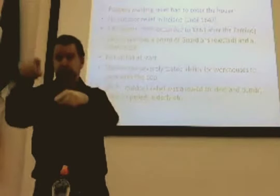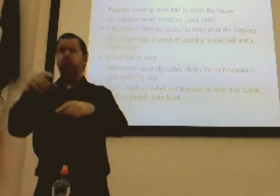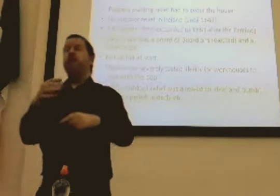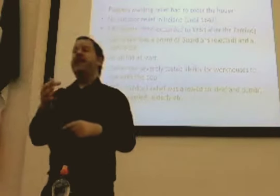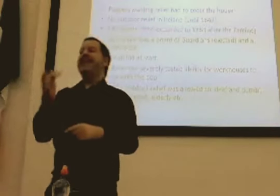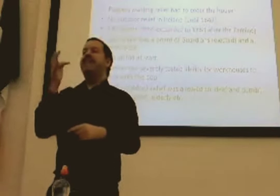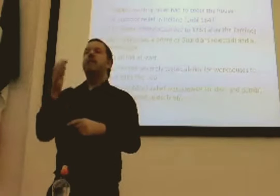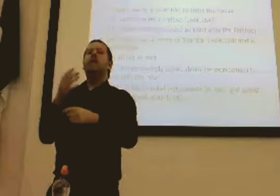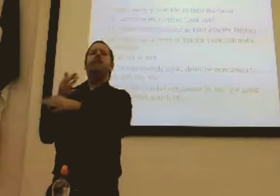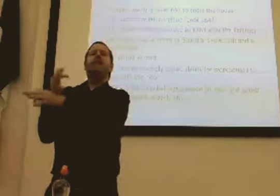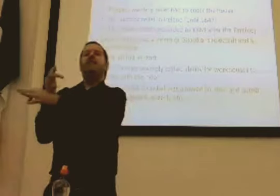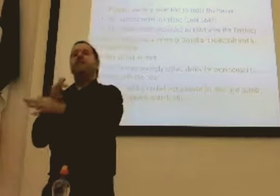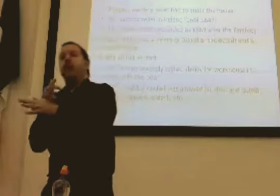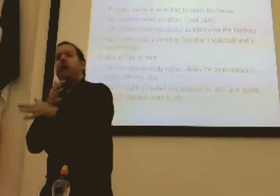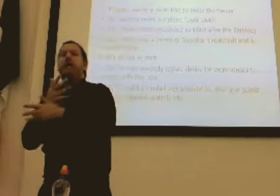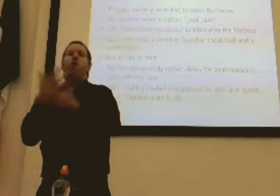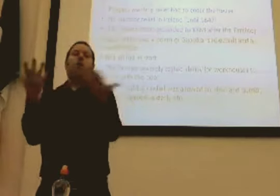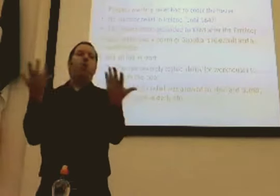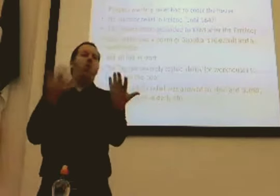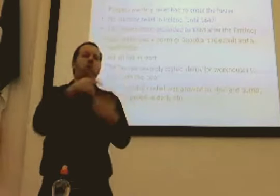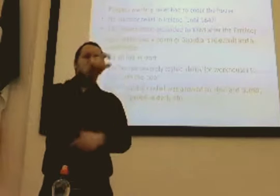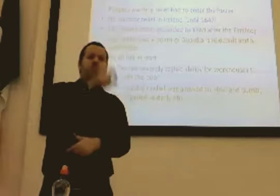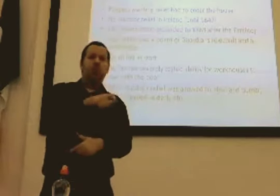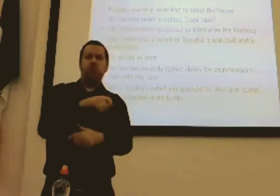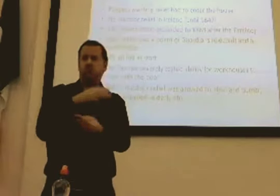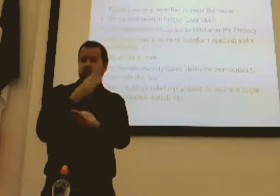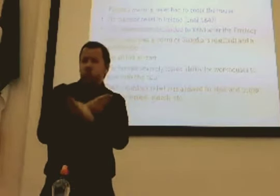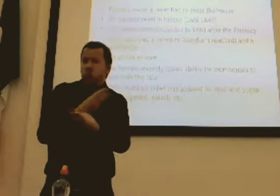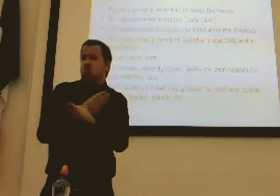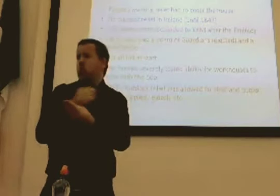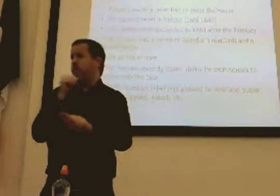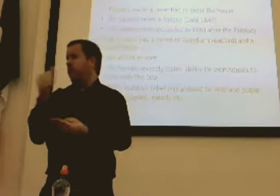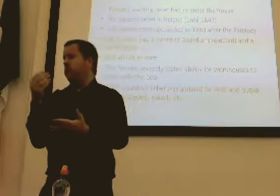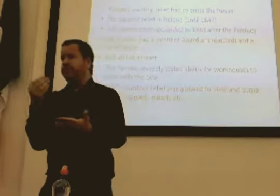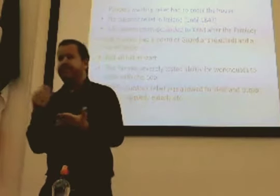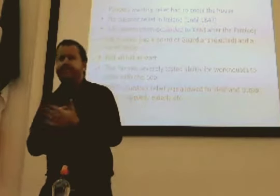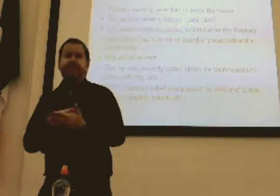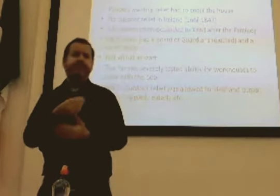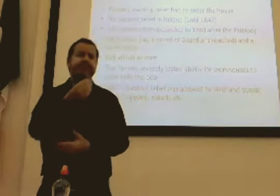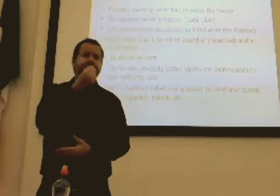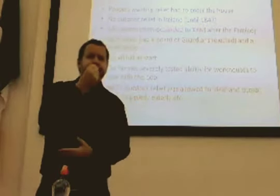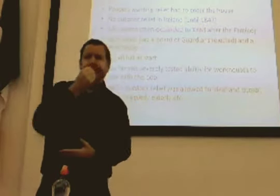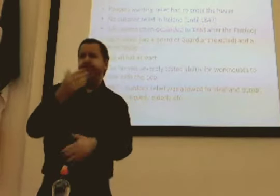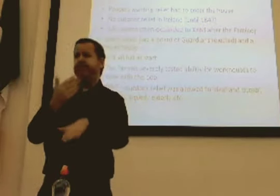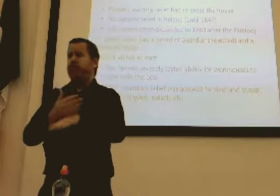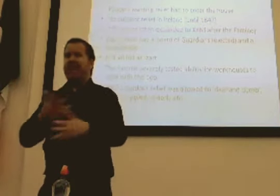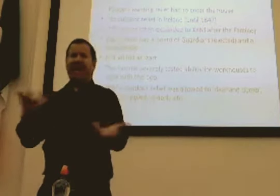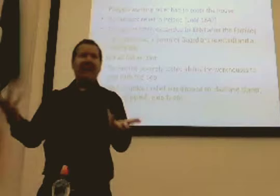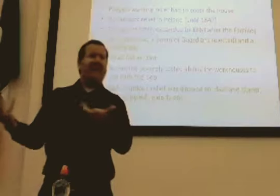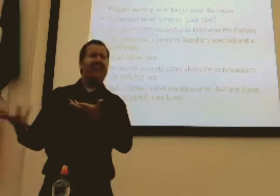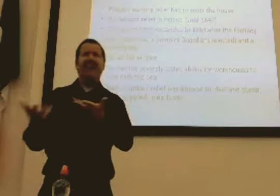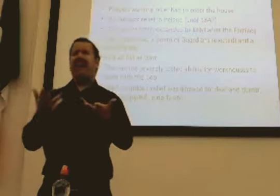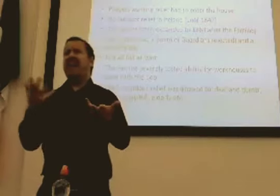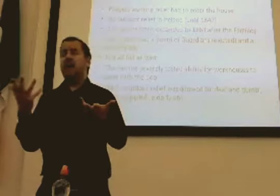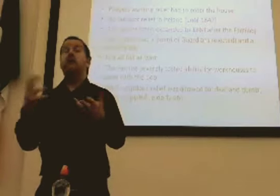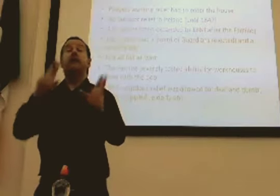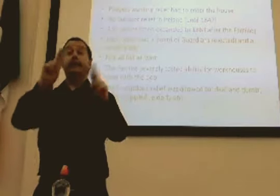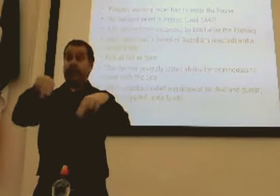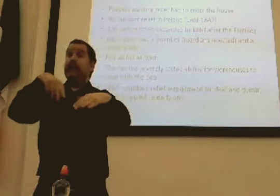So a workhouse was a specific building where a family or a person was in dire straits, extremely poor and